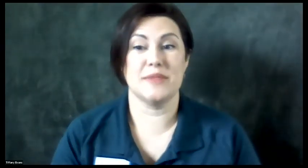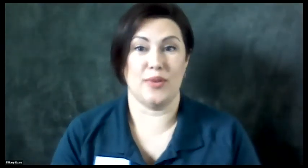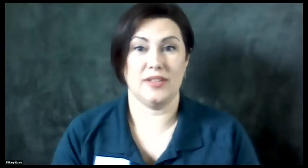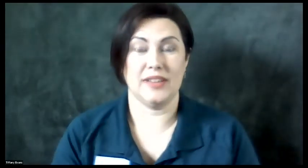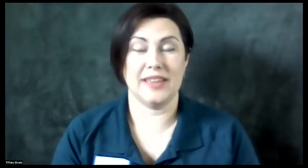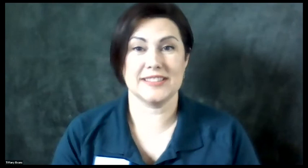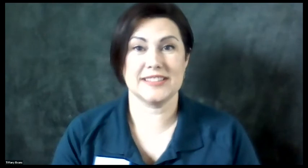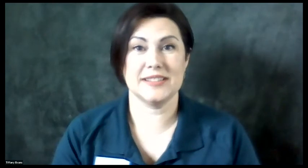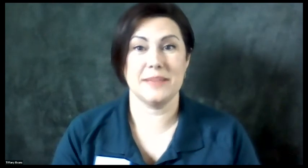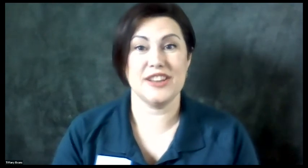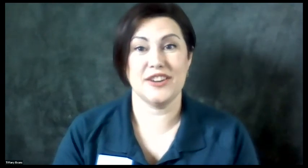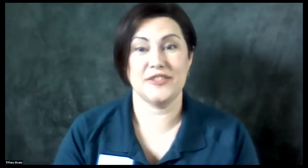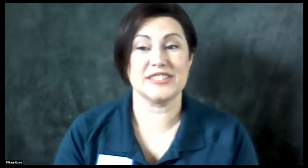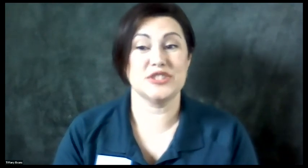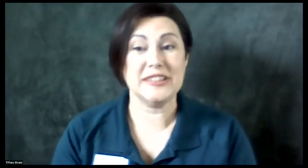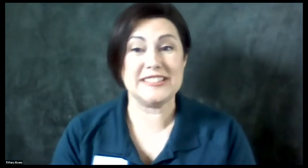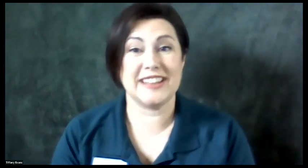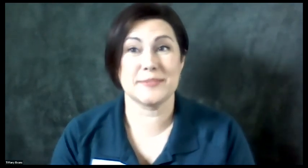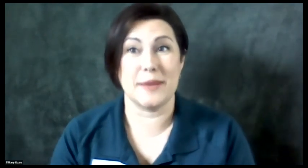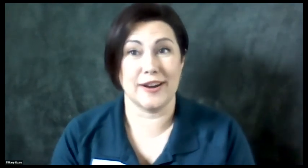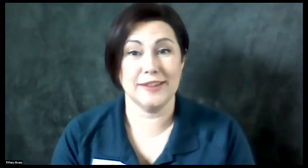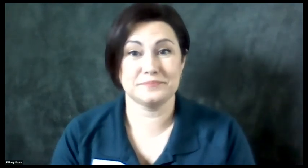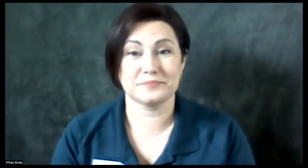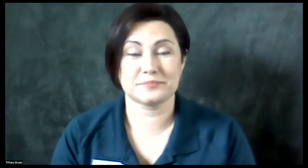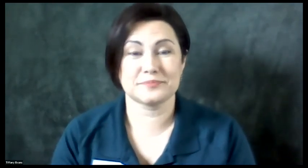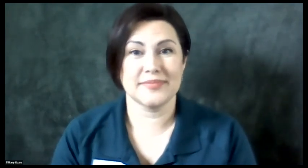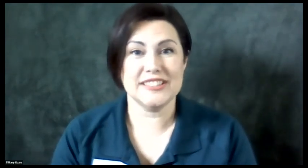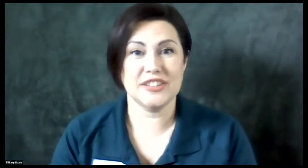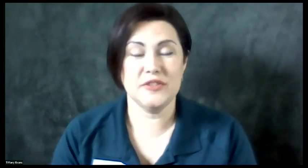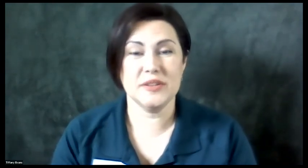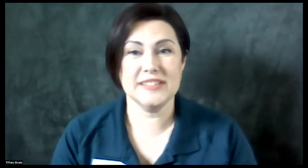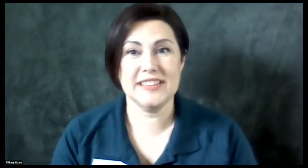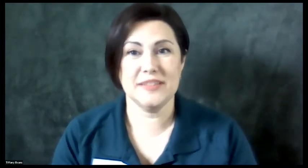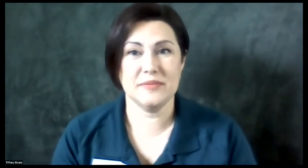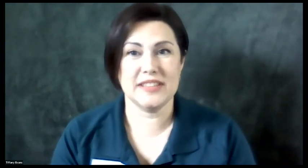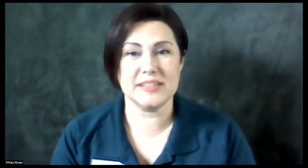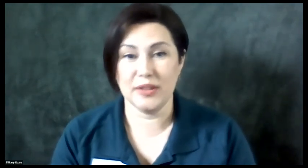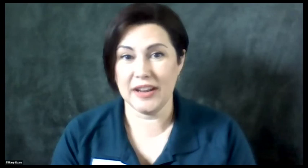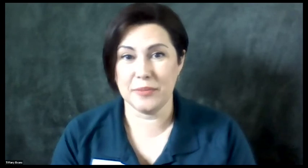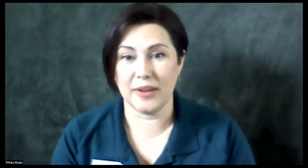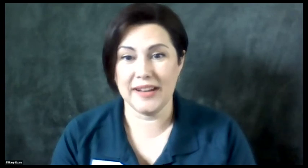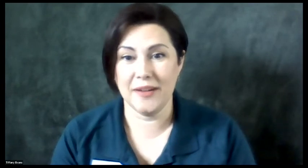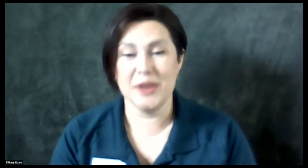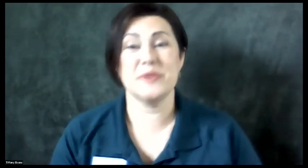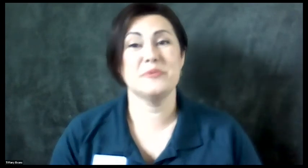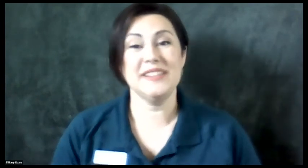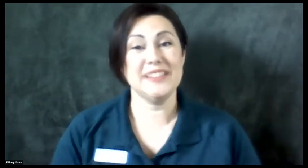poll, and that's going to let me know if you guys enjoyed today's webinar. So if you can see, and he's pulling that up right now, we really appreciate